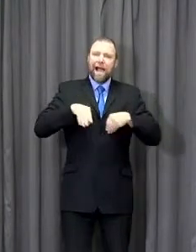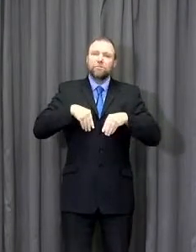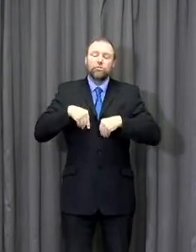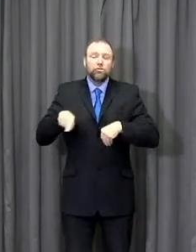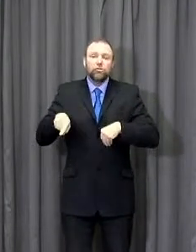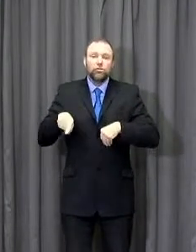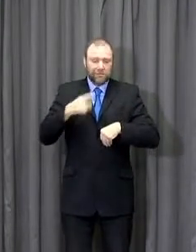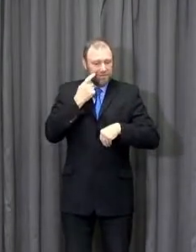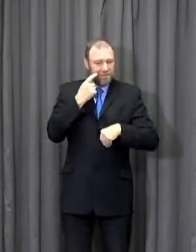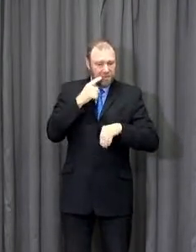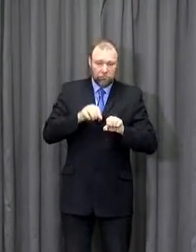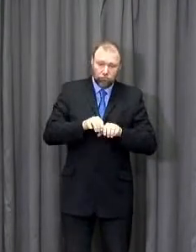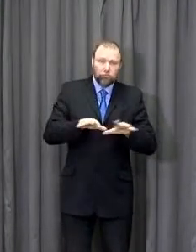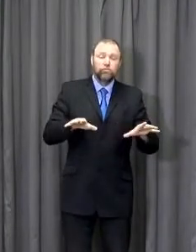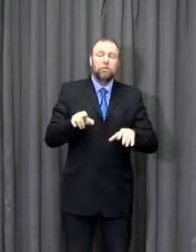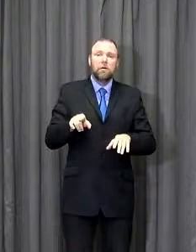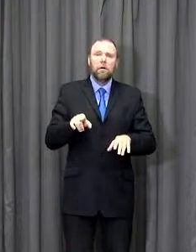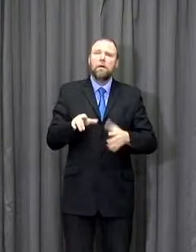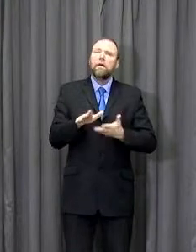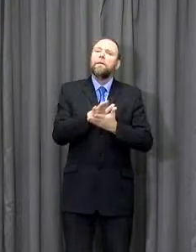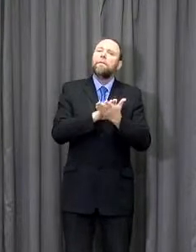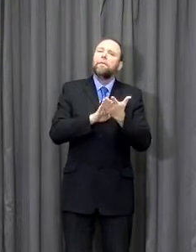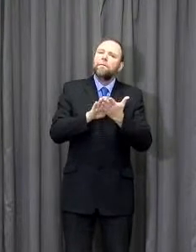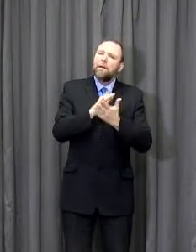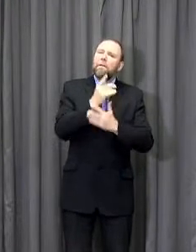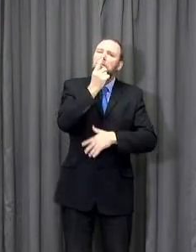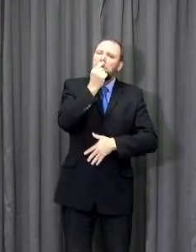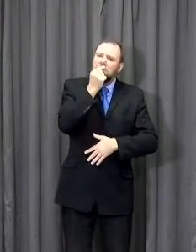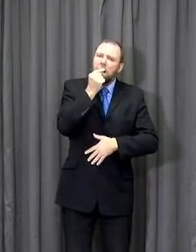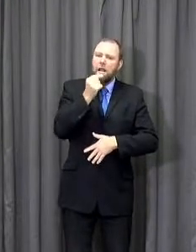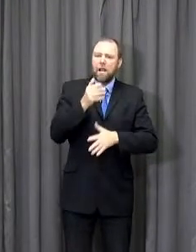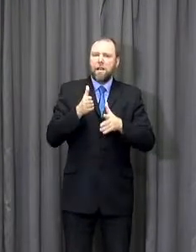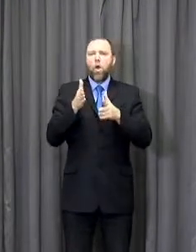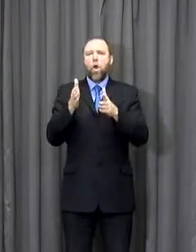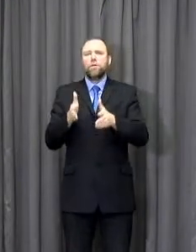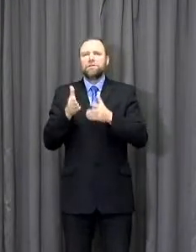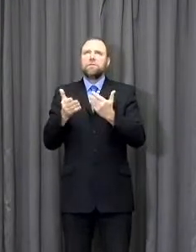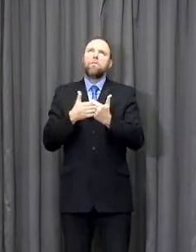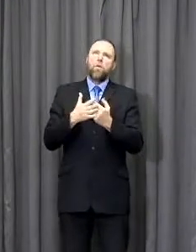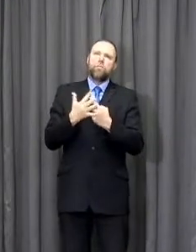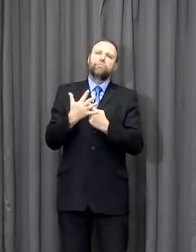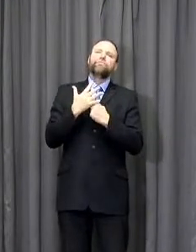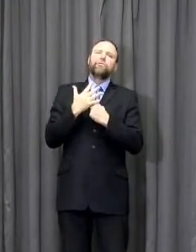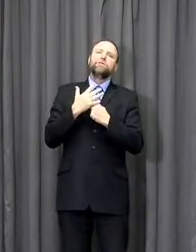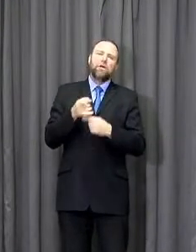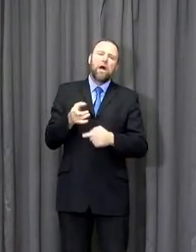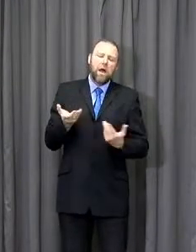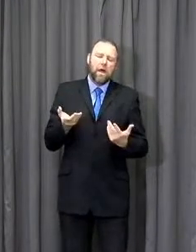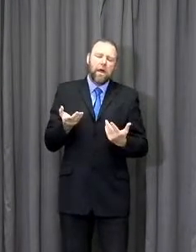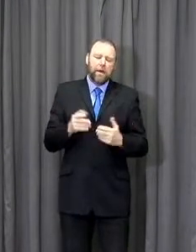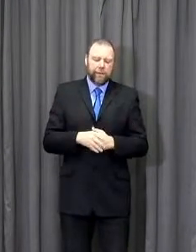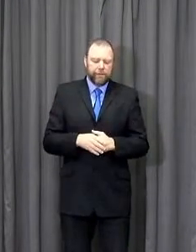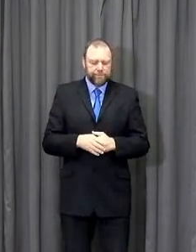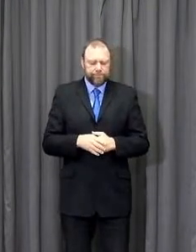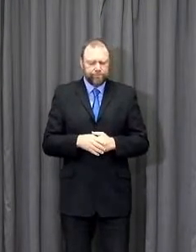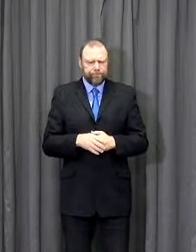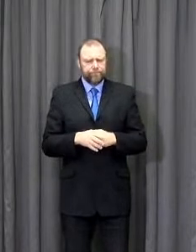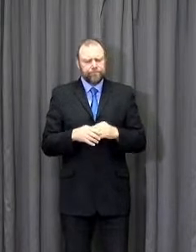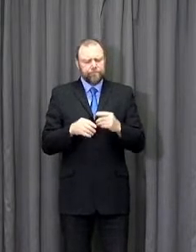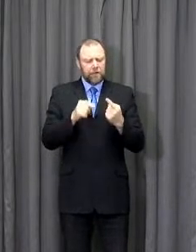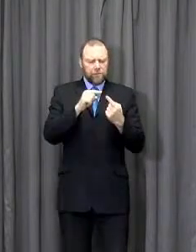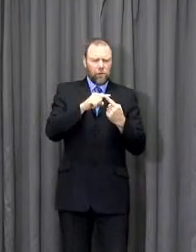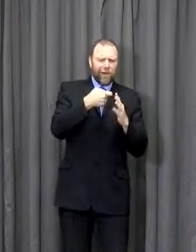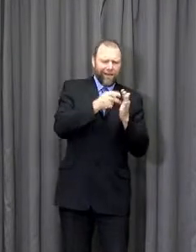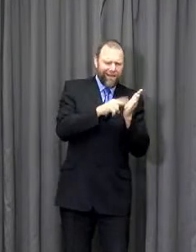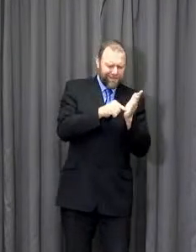catch coronavirus, which in turn may put the health system under more strain. We're closely tracking 3 other variants which have